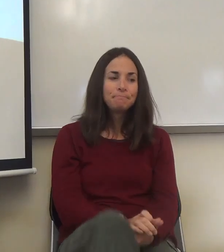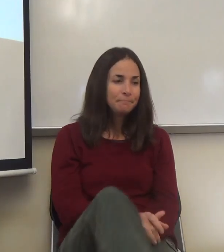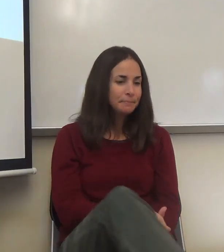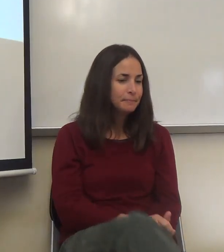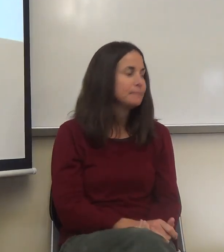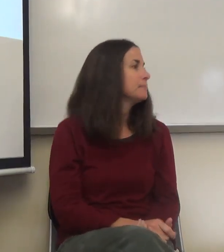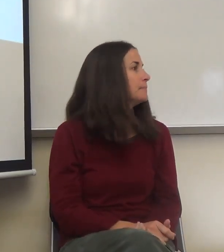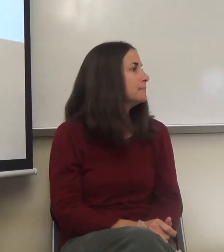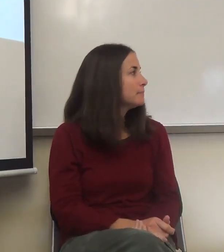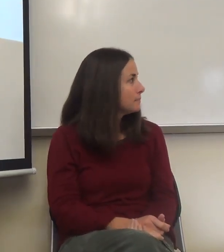then you can come up and pick this up. Hey, can I have an extra pen?